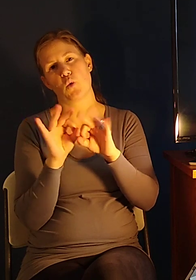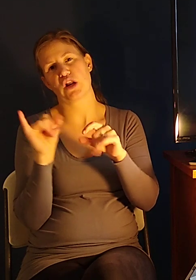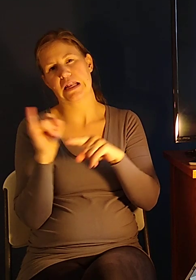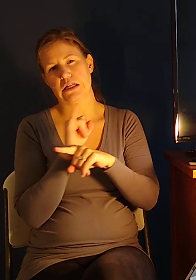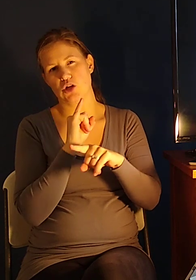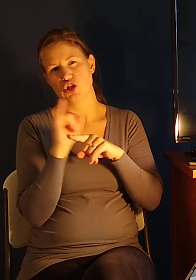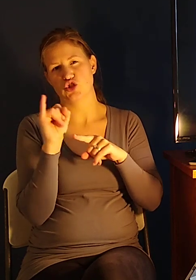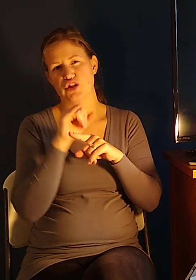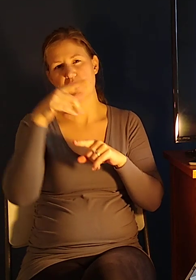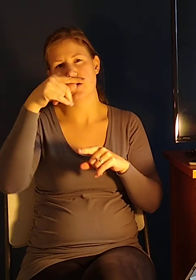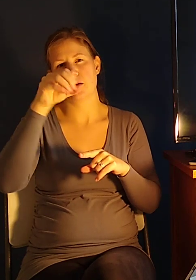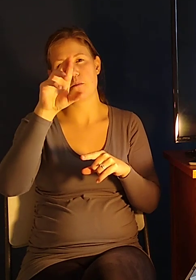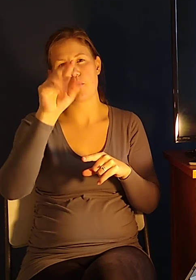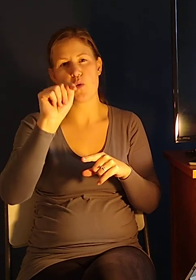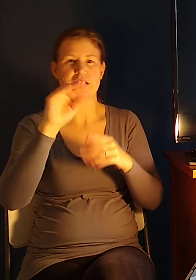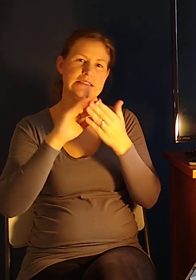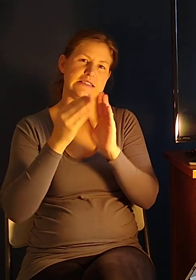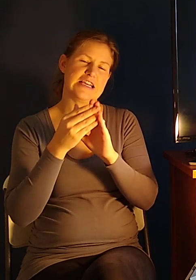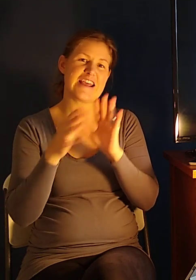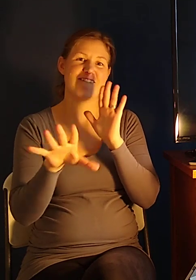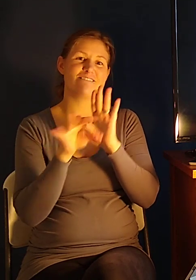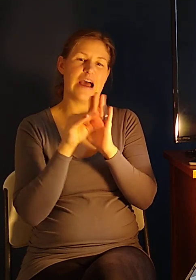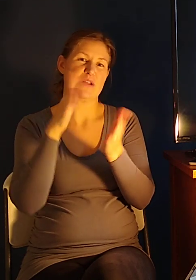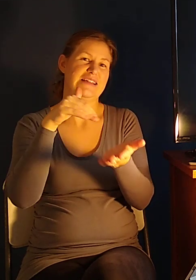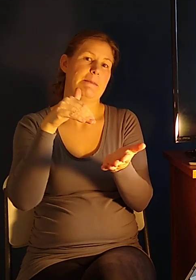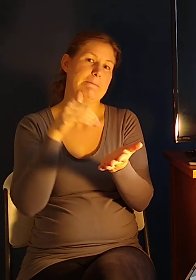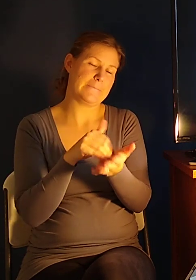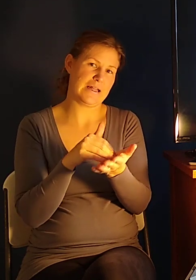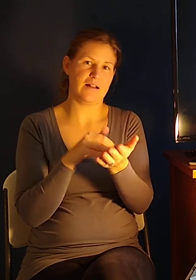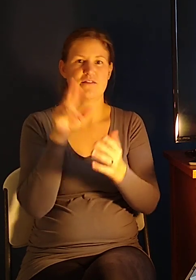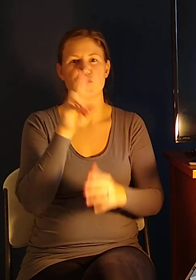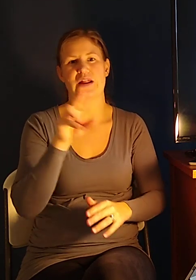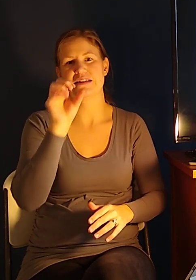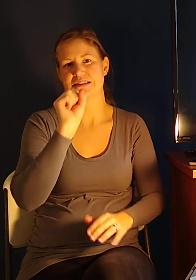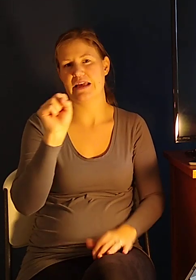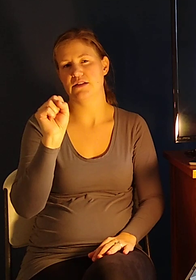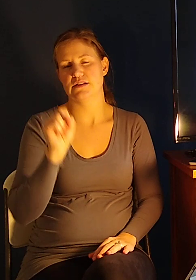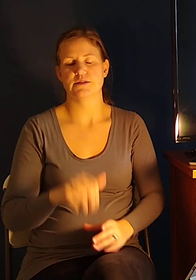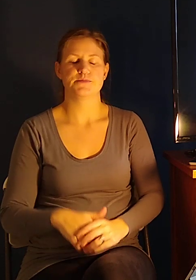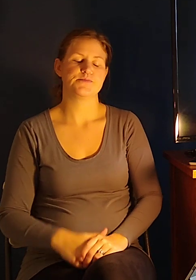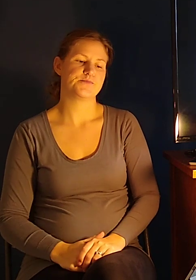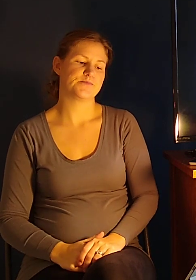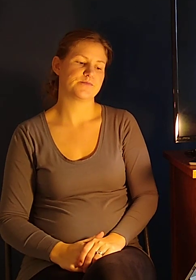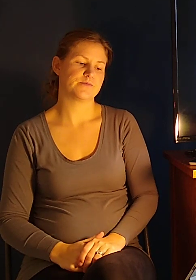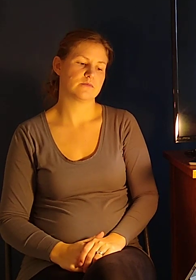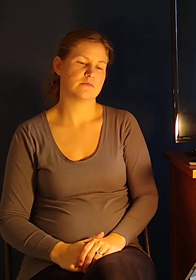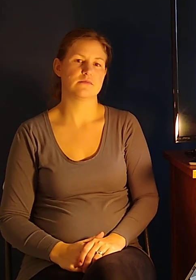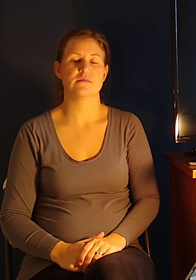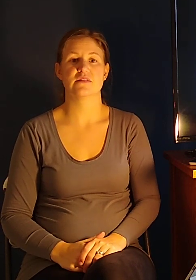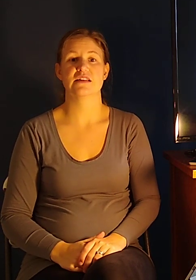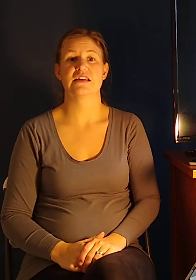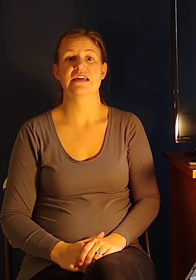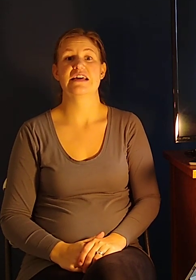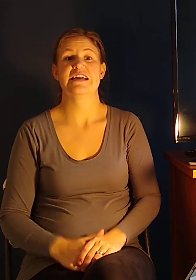industrial port city that's located in the center of the United States. It's a hub for importing